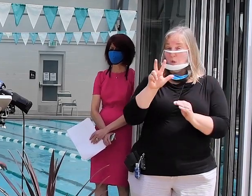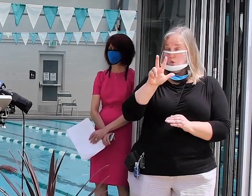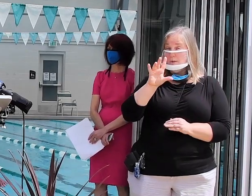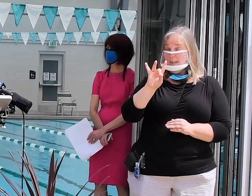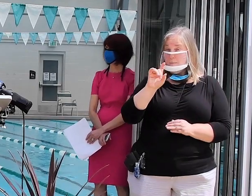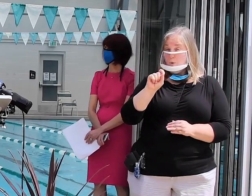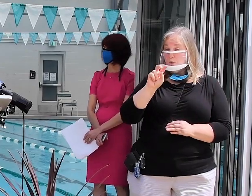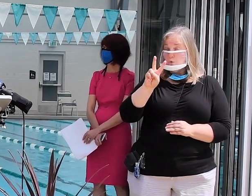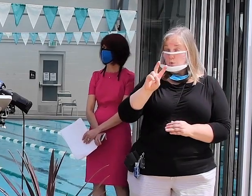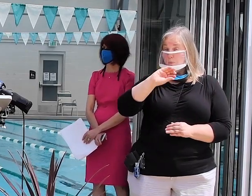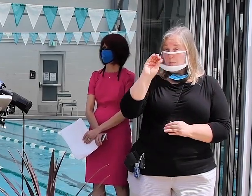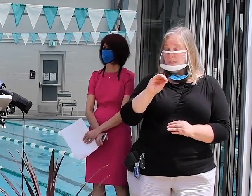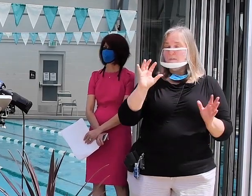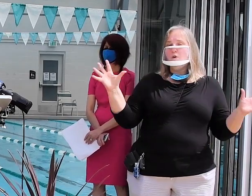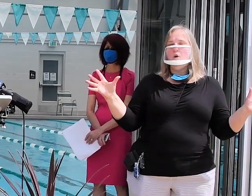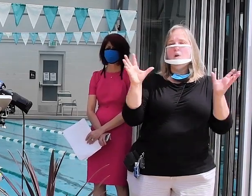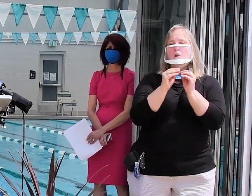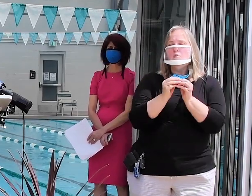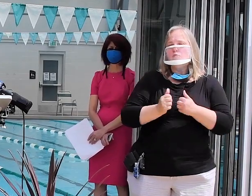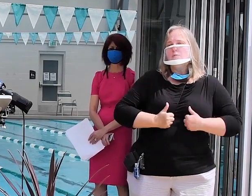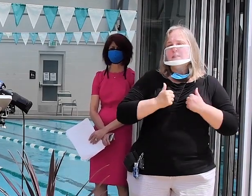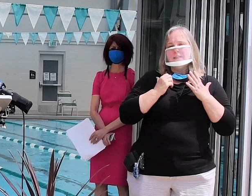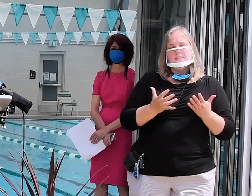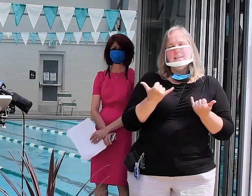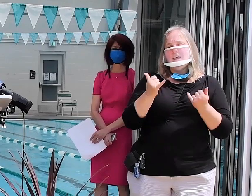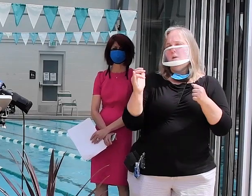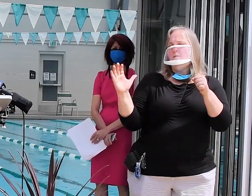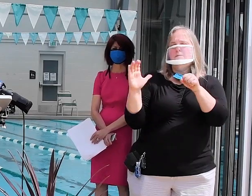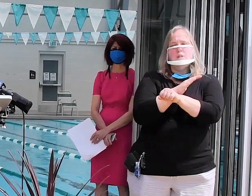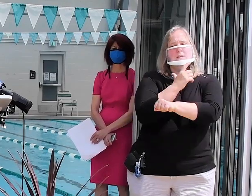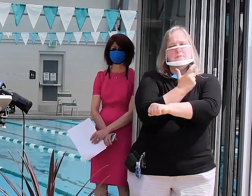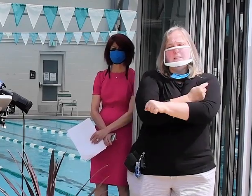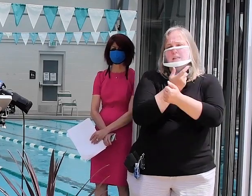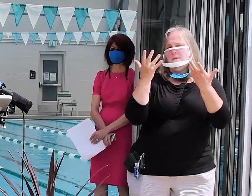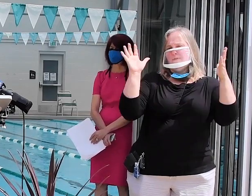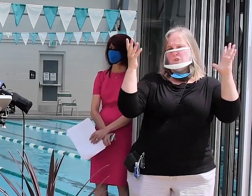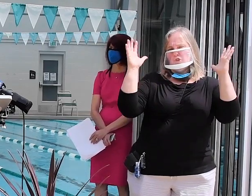38.2% of our residents are now fully vaccinated.